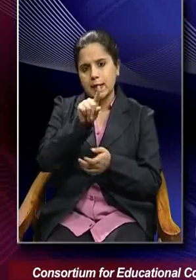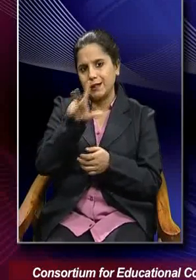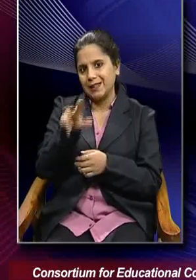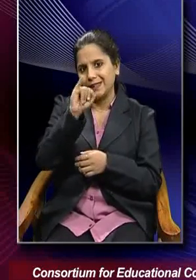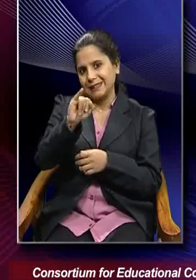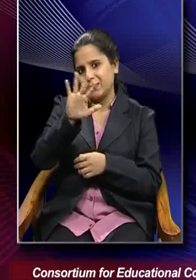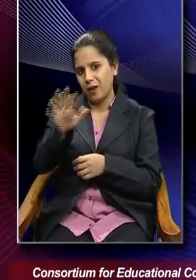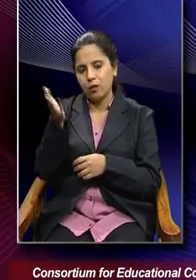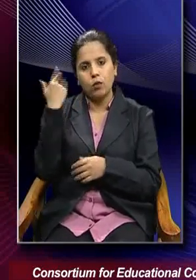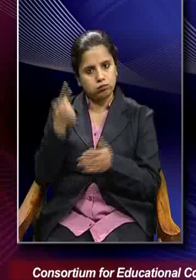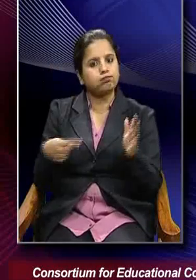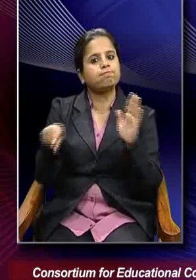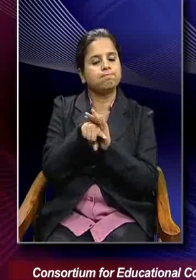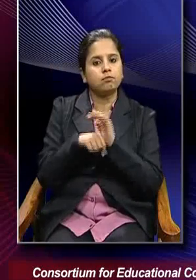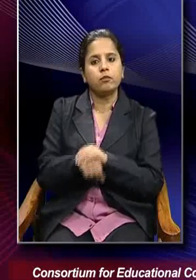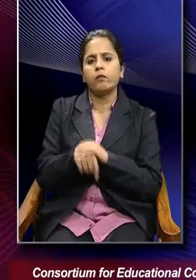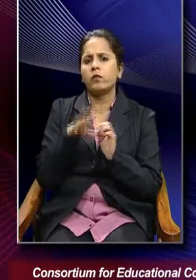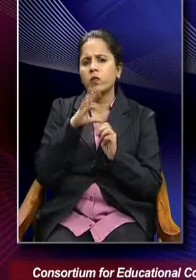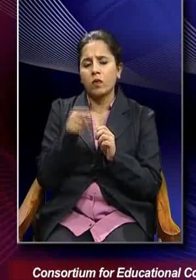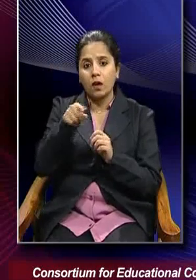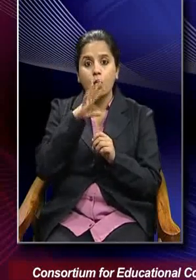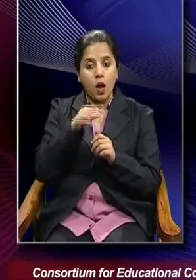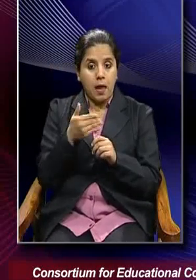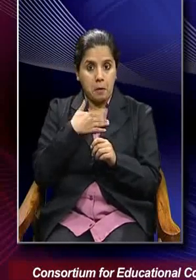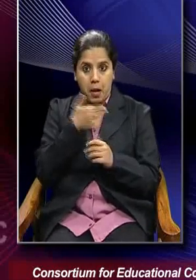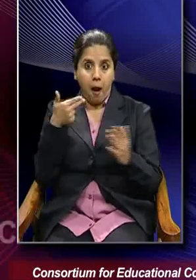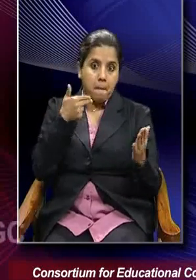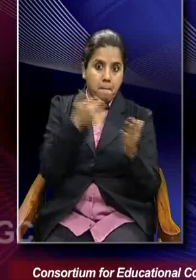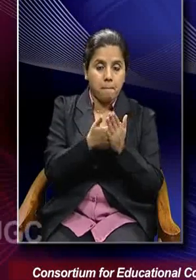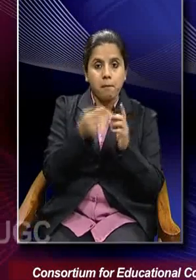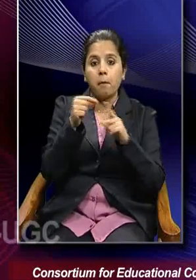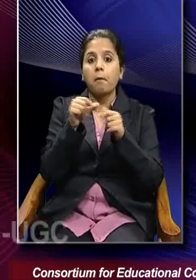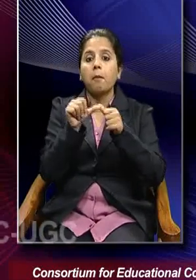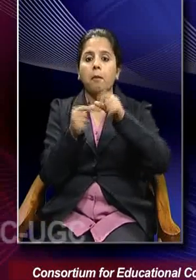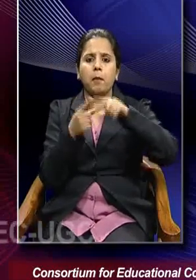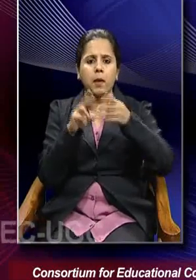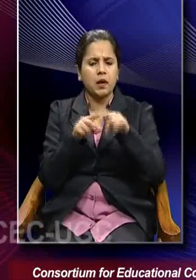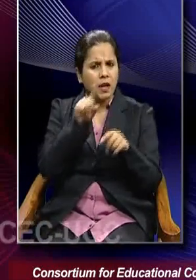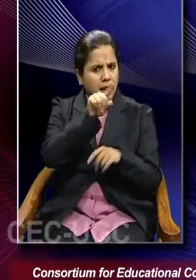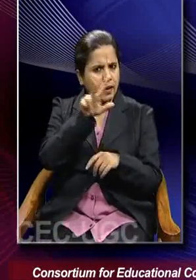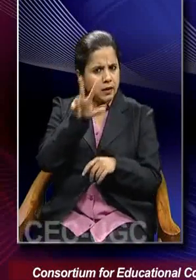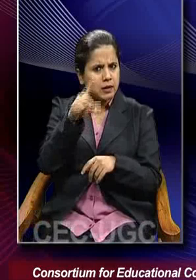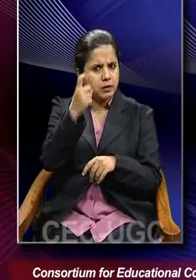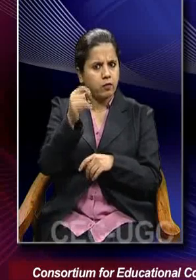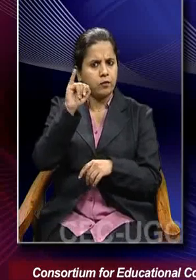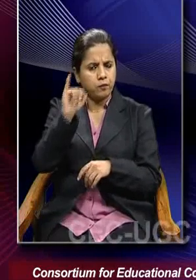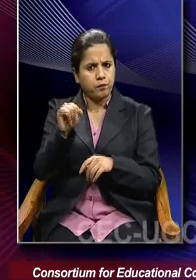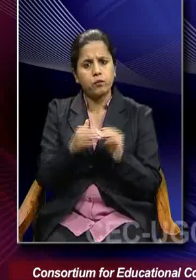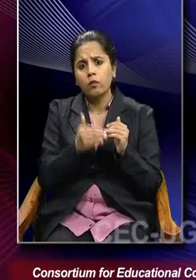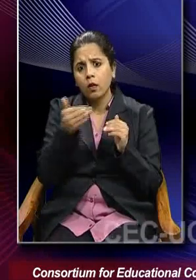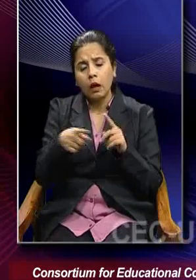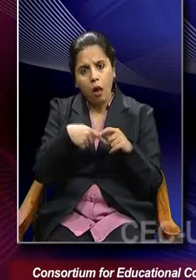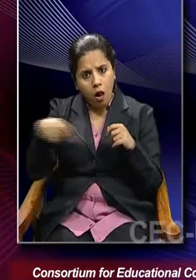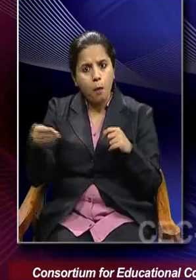1865. Following the patenting of telephone in 1876 and subsequent expansion